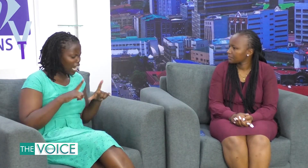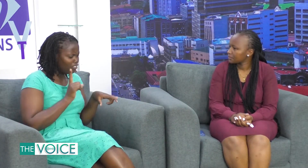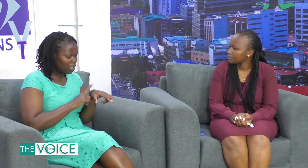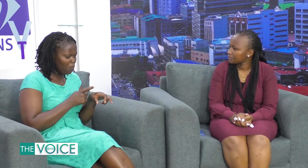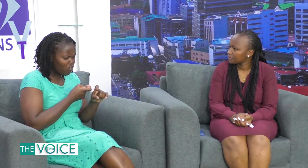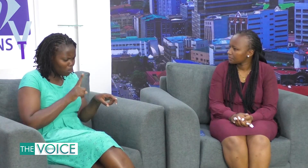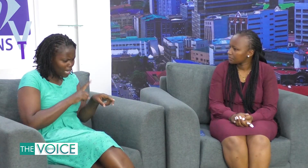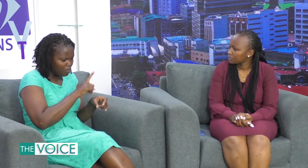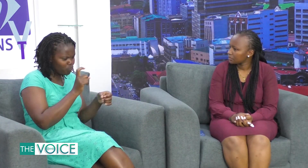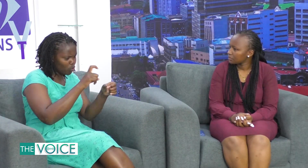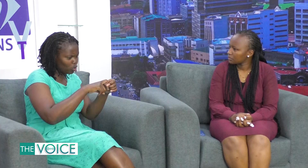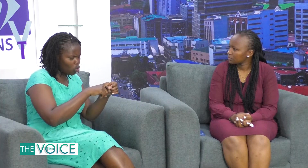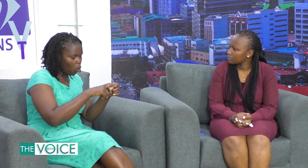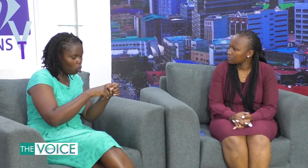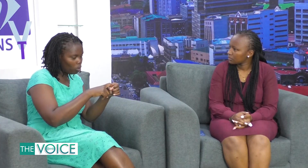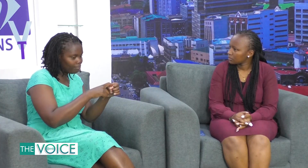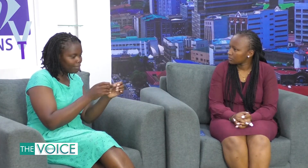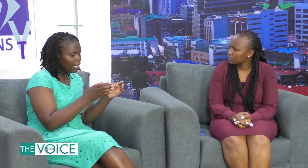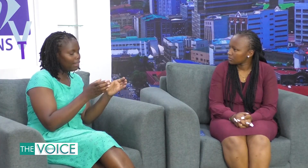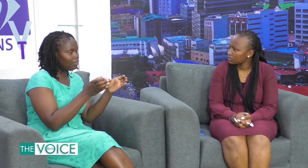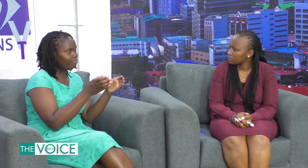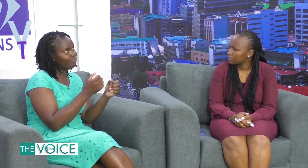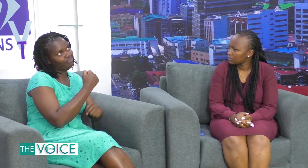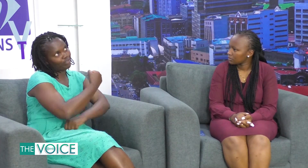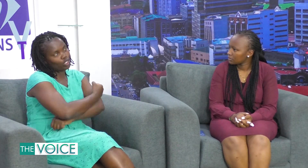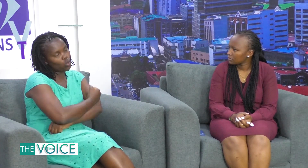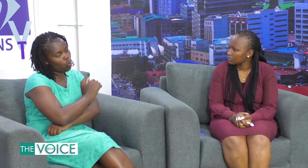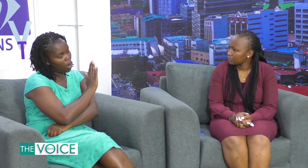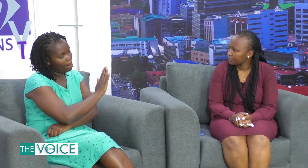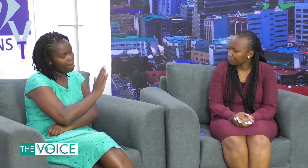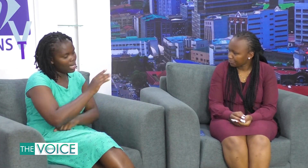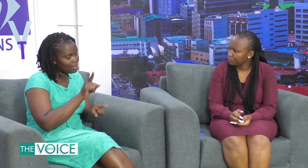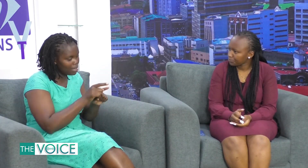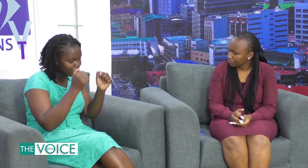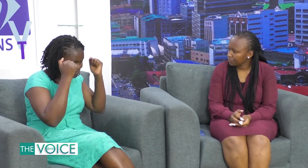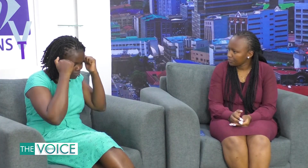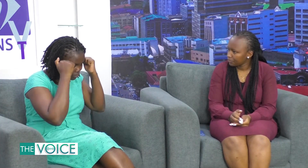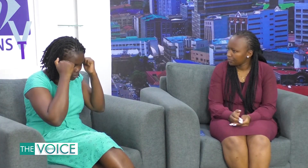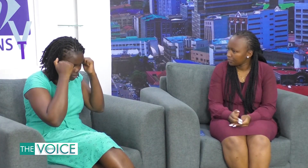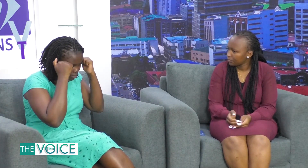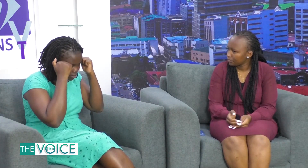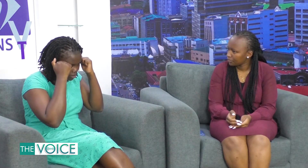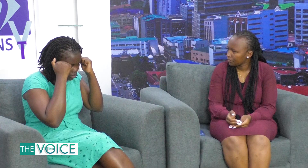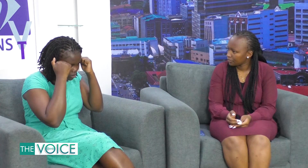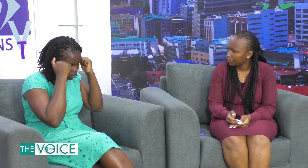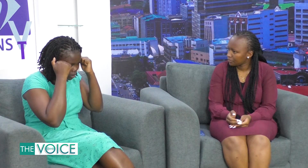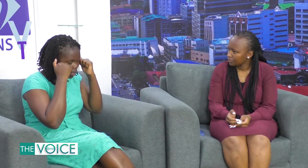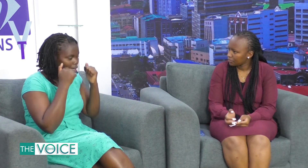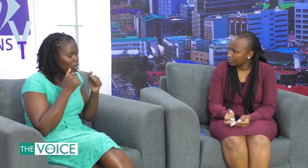aim. So from the time you joined the school, that is USIU, and where you're doing